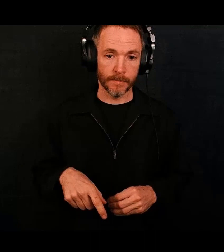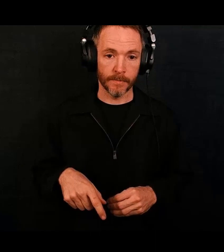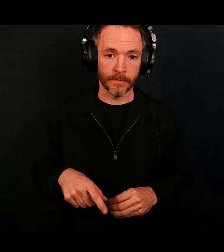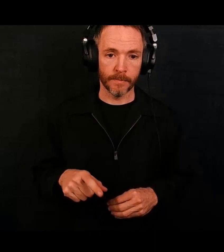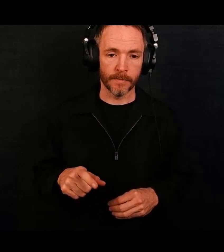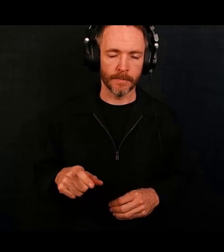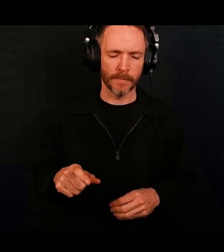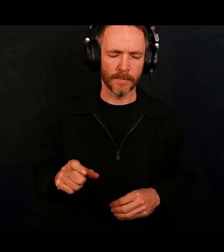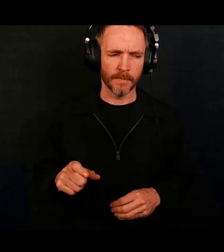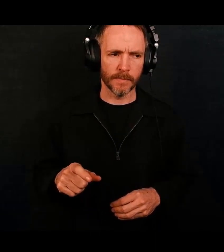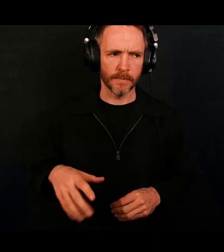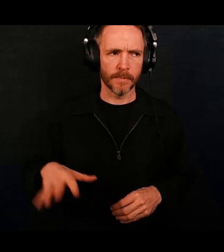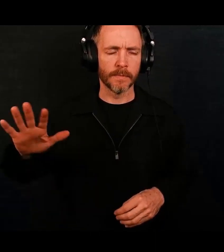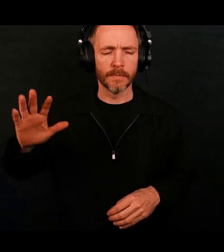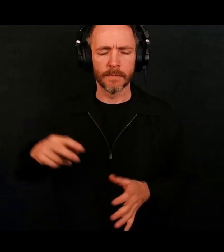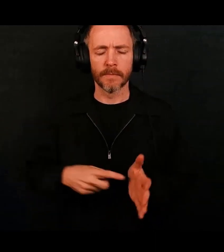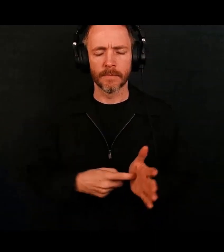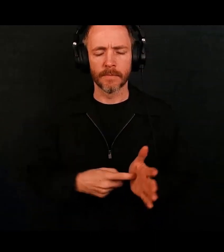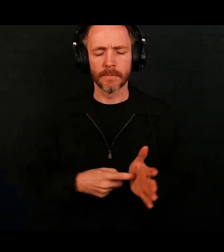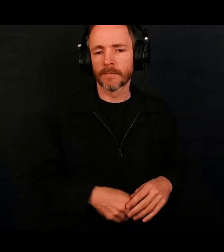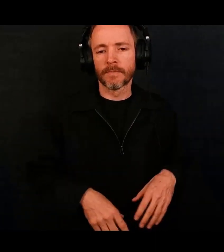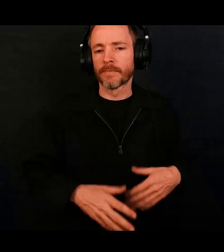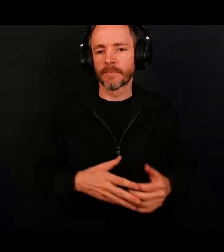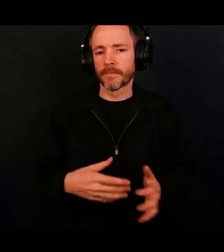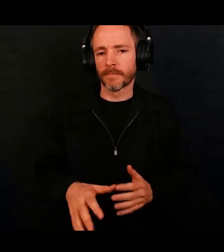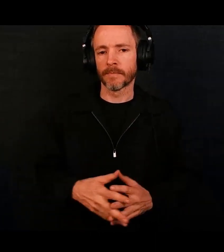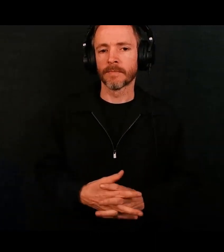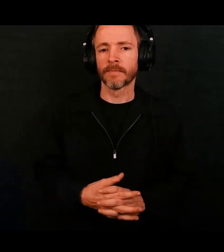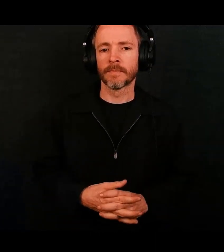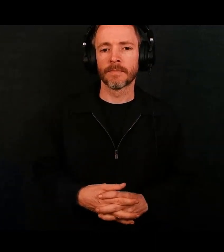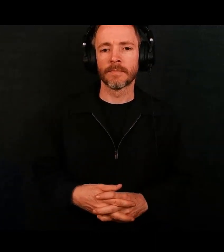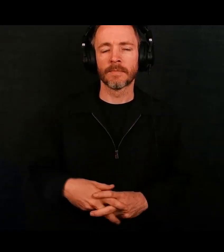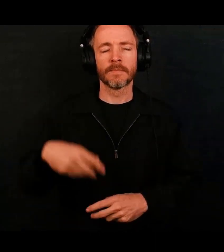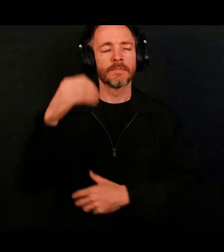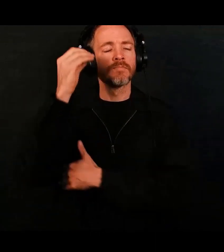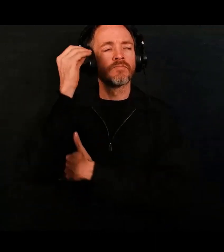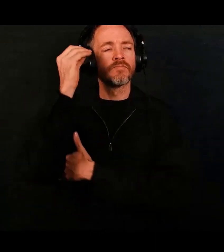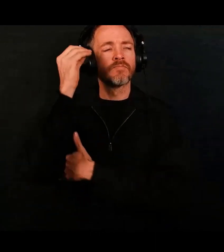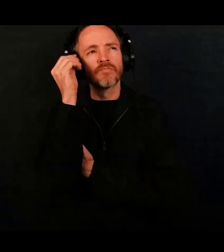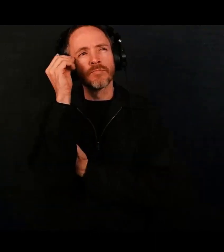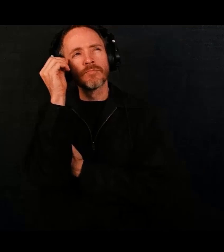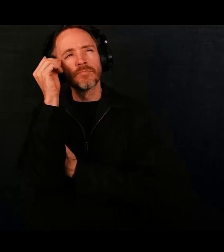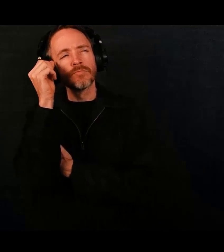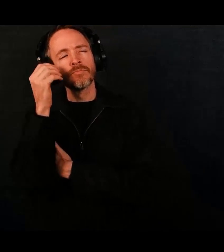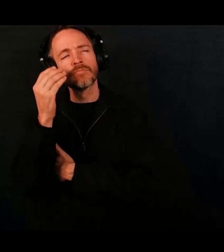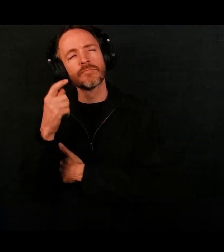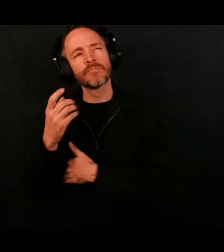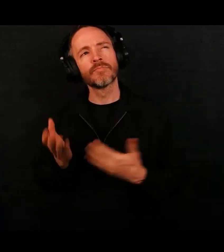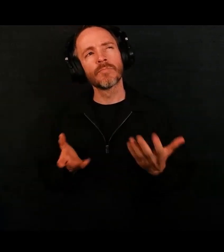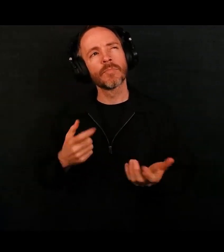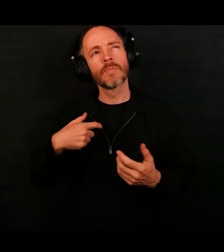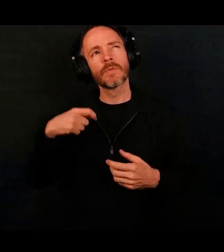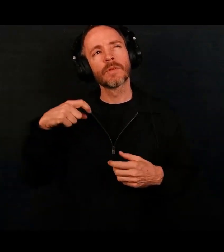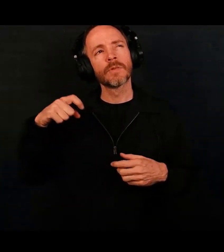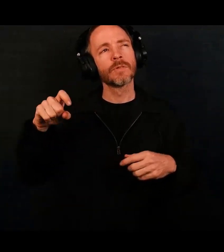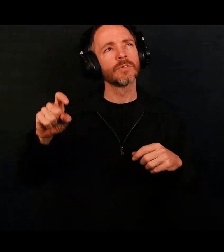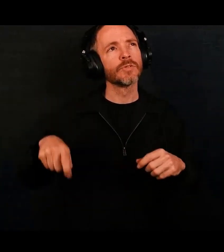I think I should do it. So I wonder if I should have a little trash can. I should definitely have a soap